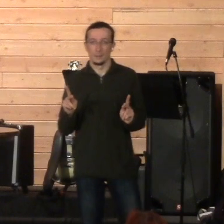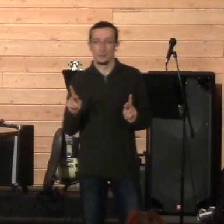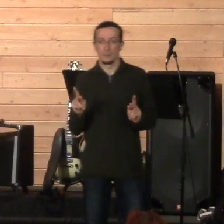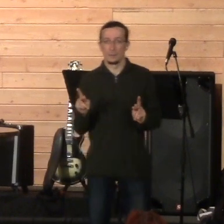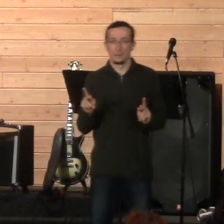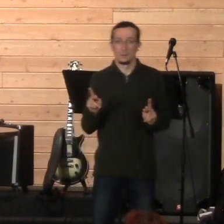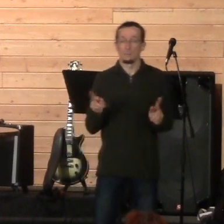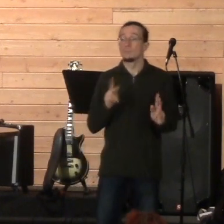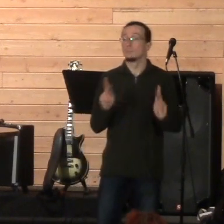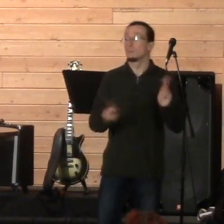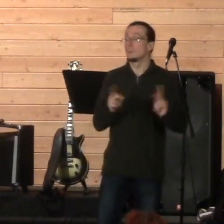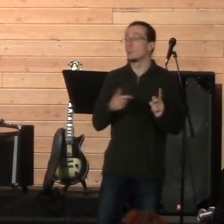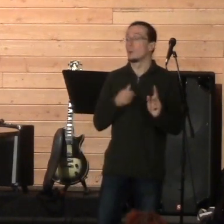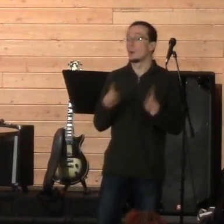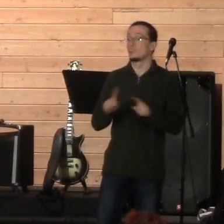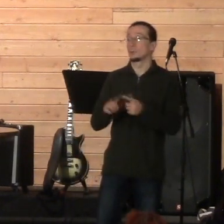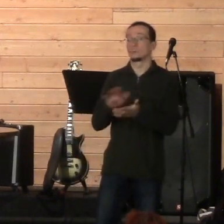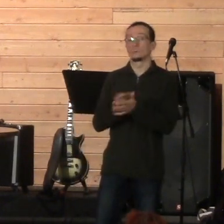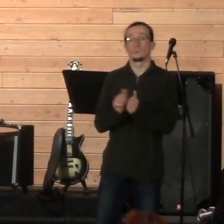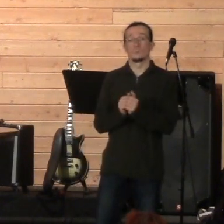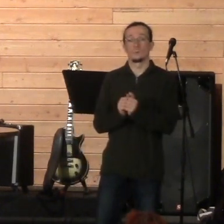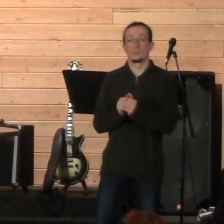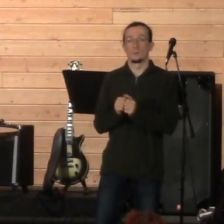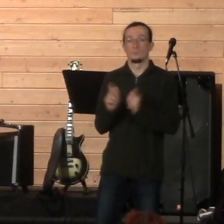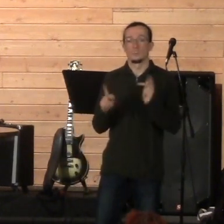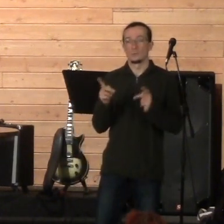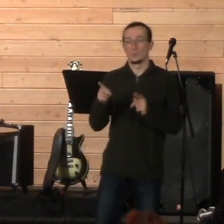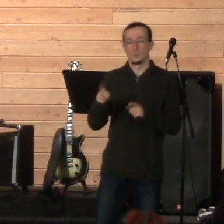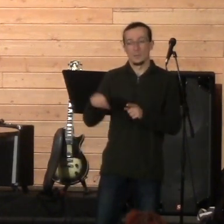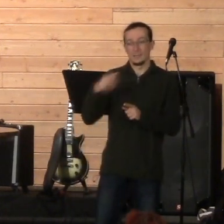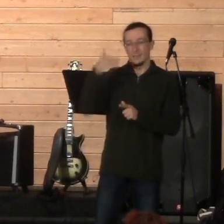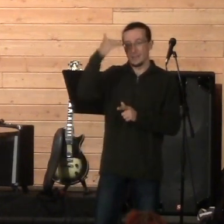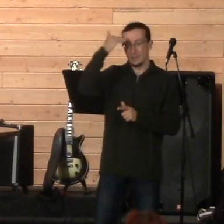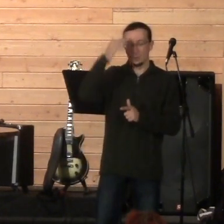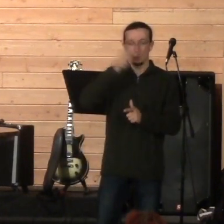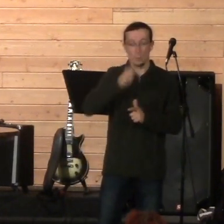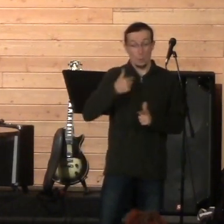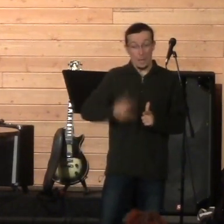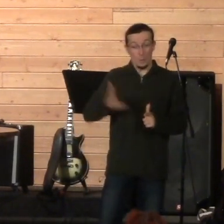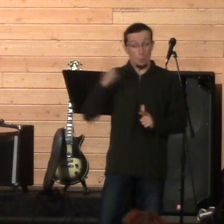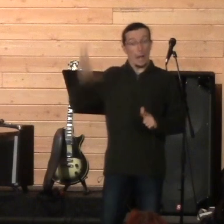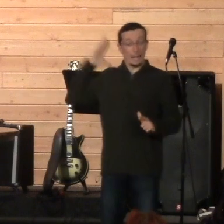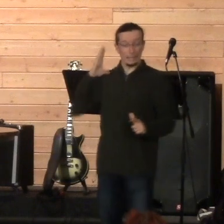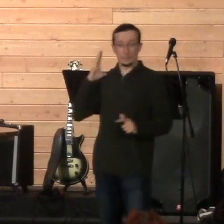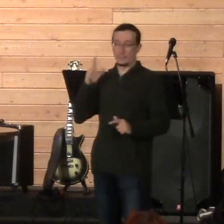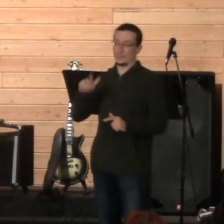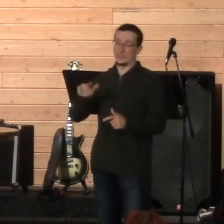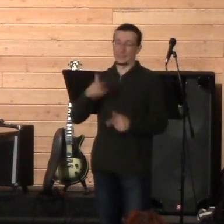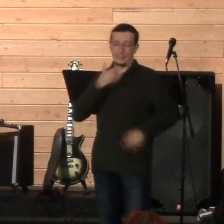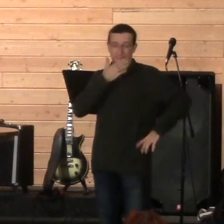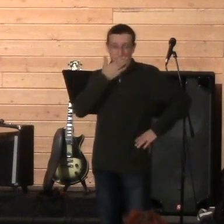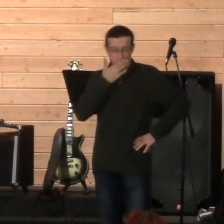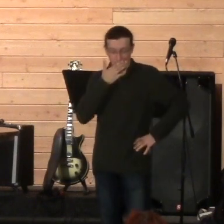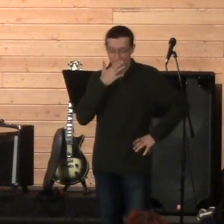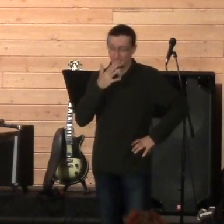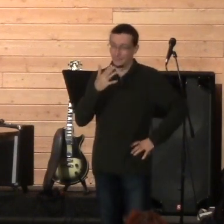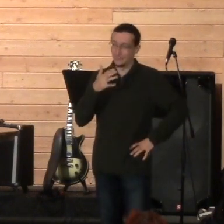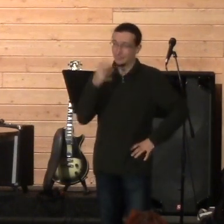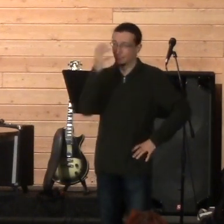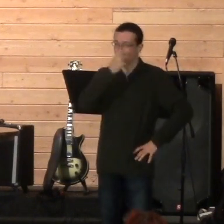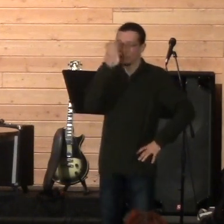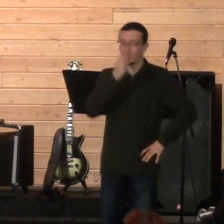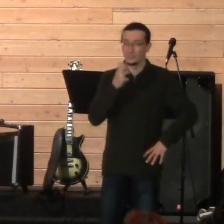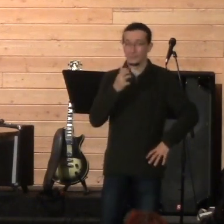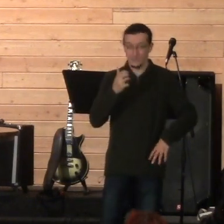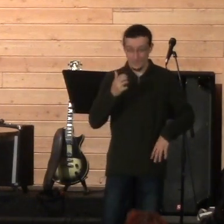people that I went to school with, people that knew the things that I used to be about, they almost laugh about it. Well,